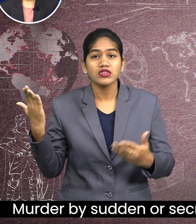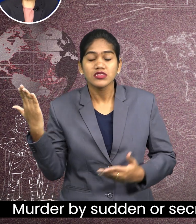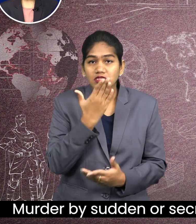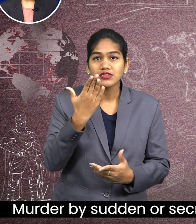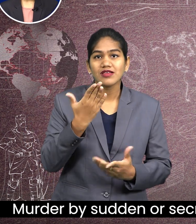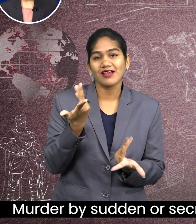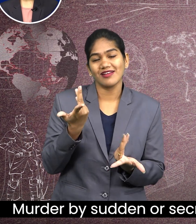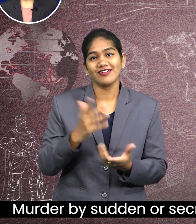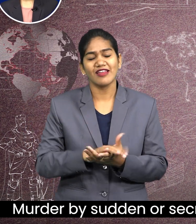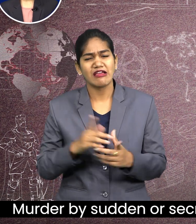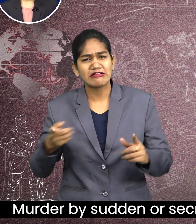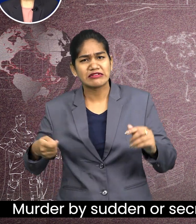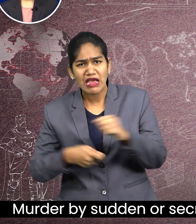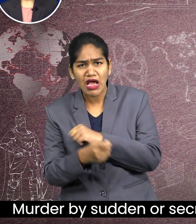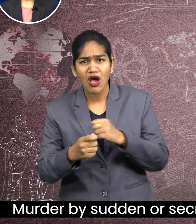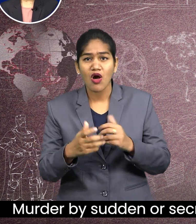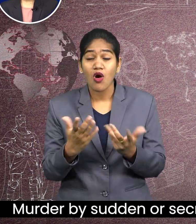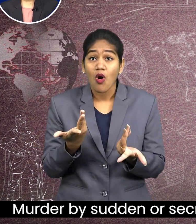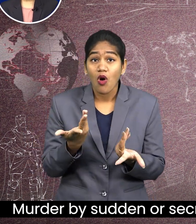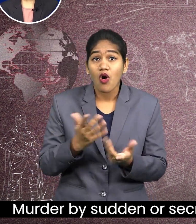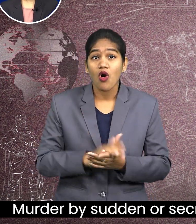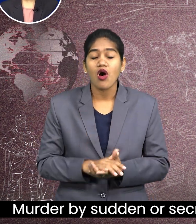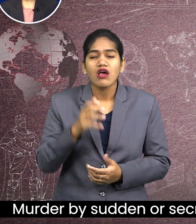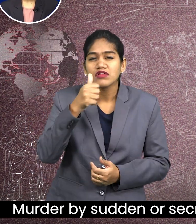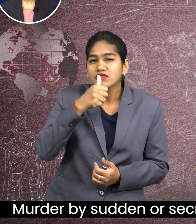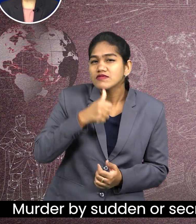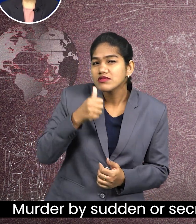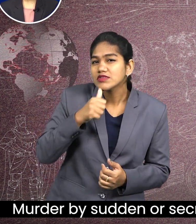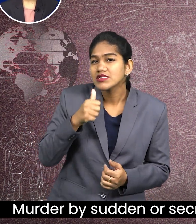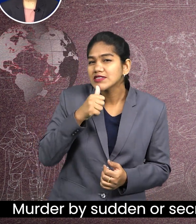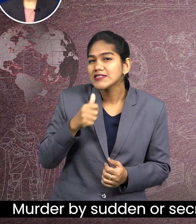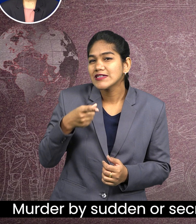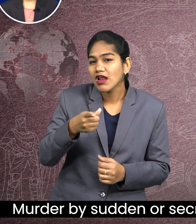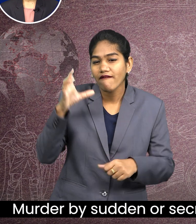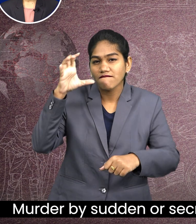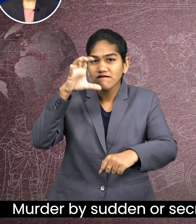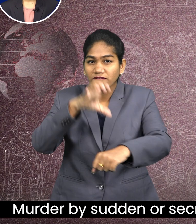secret attack, often for political reasons.